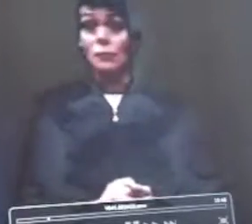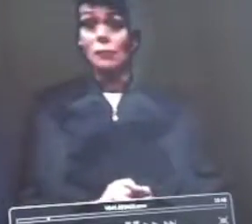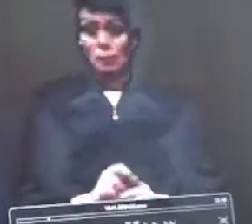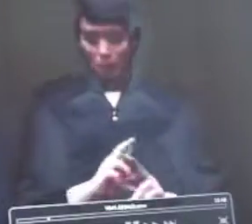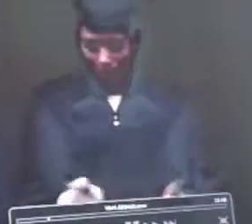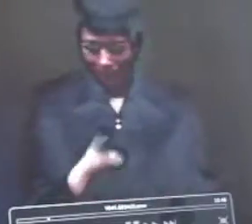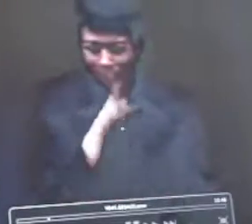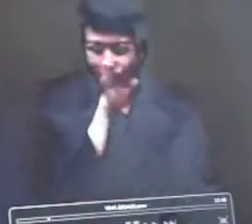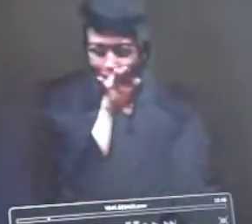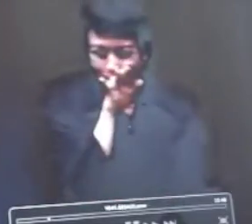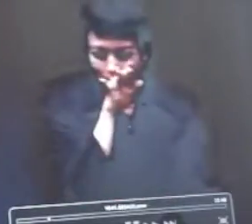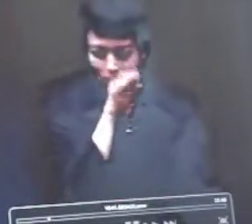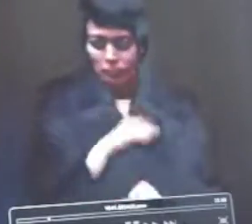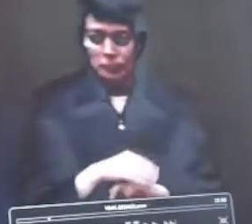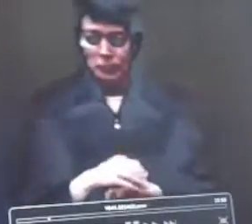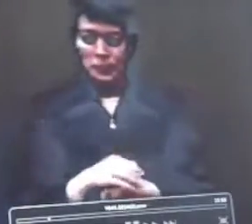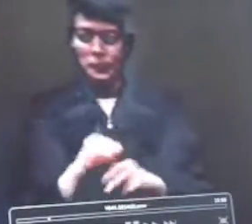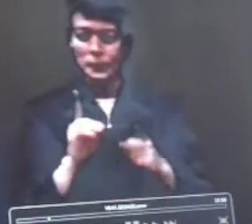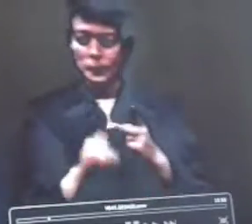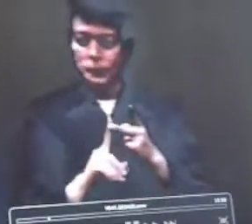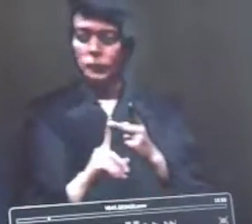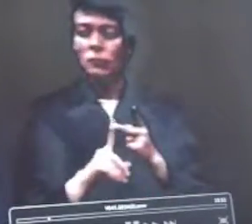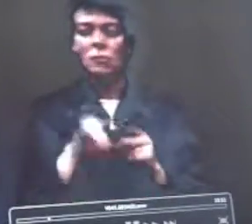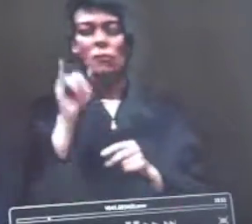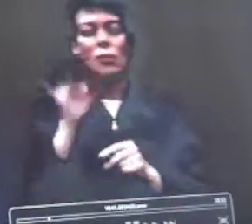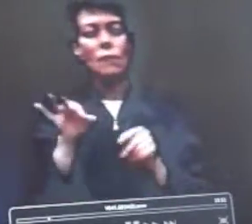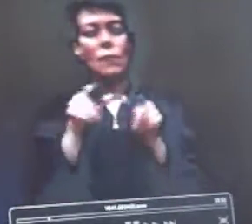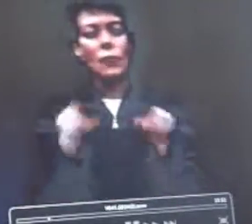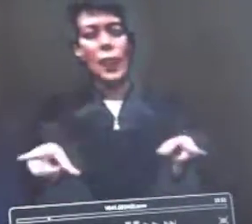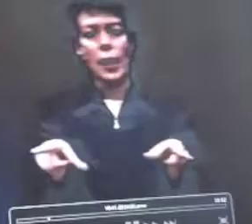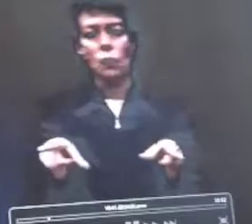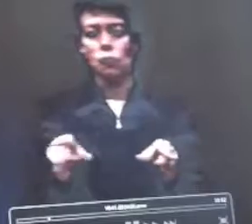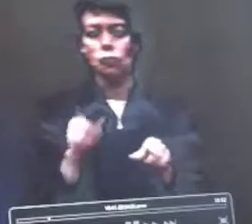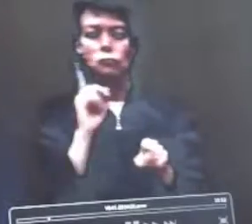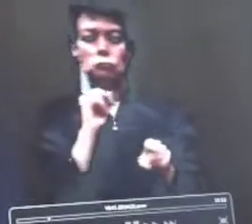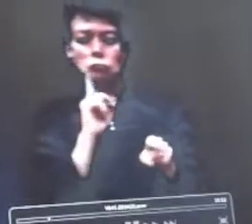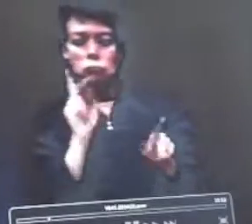So by taking notes, they're ready to interpret.